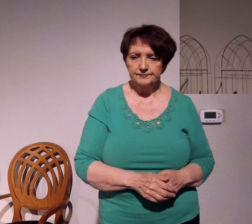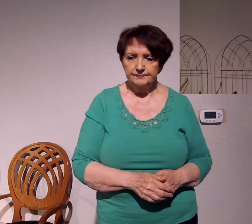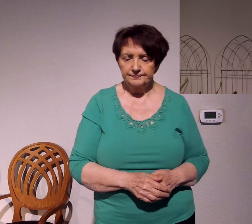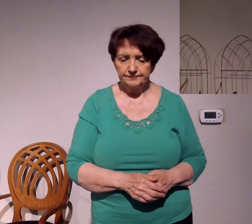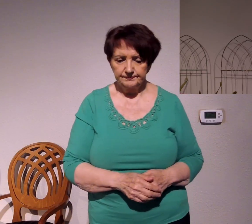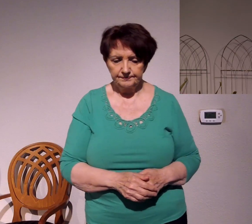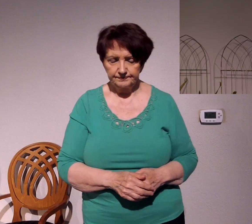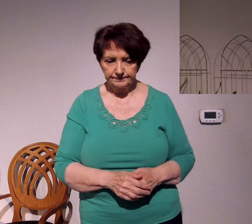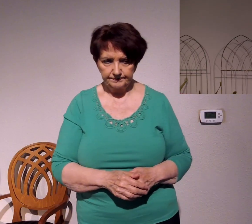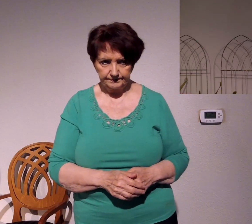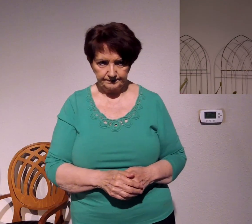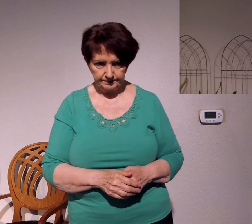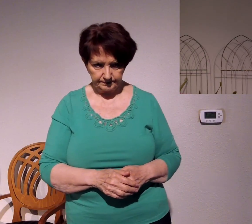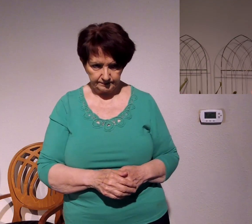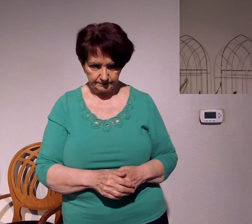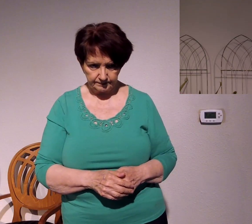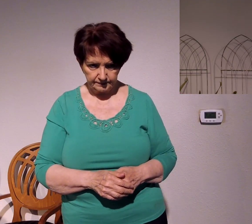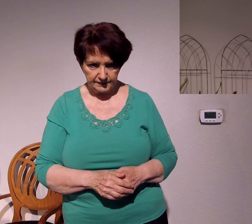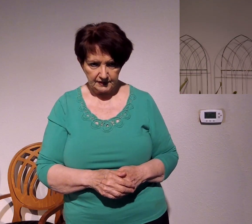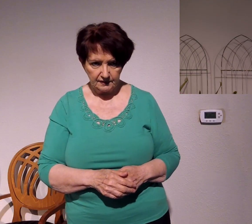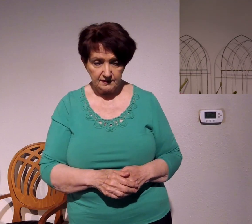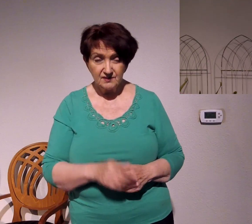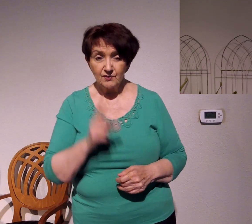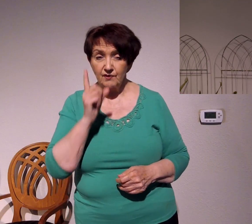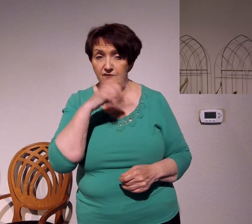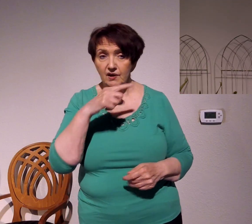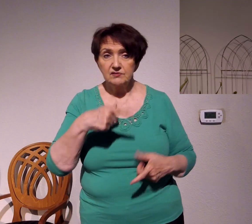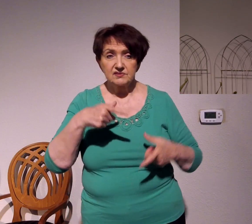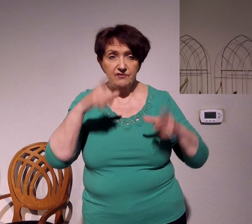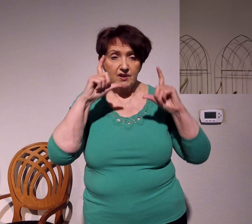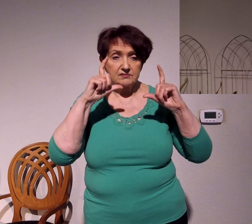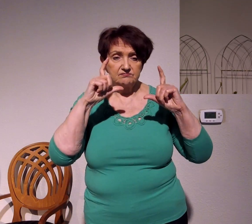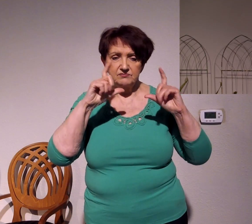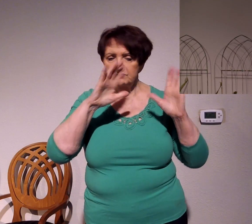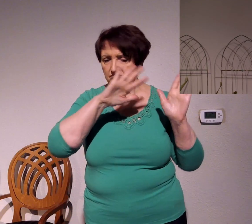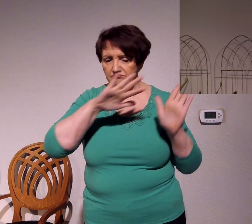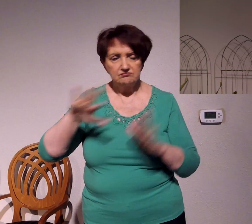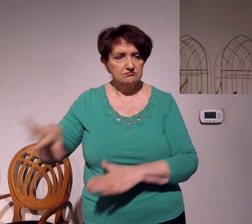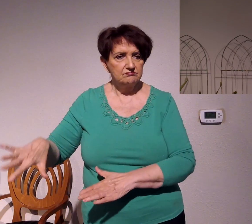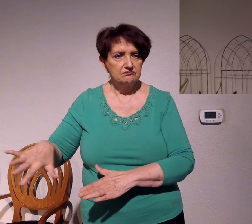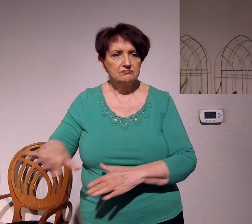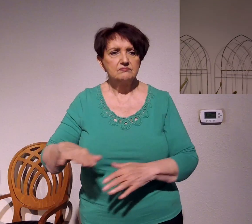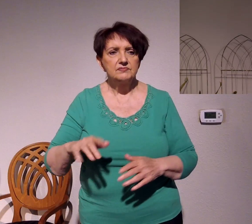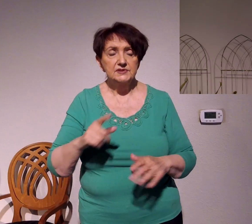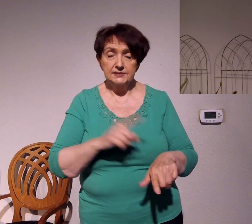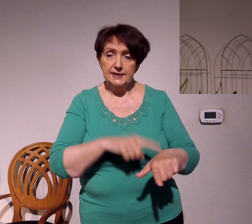So that you can drop the false front. It's time to drop them.